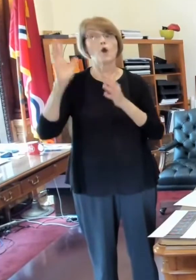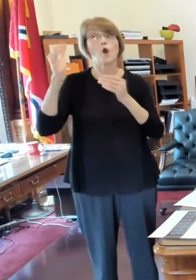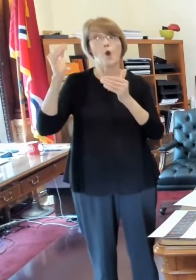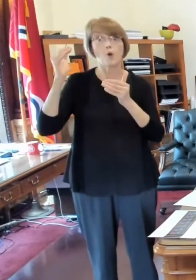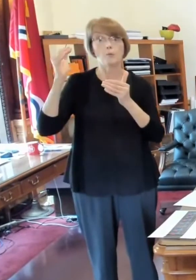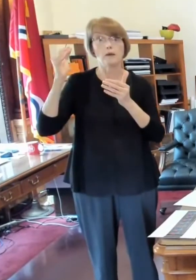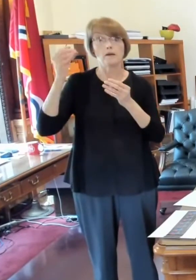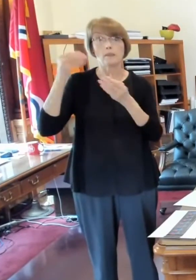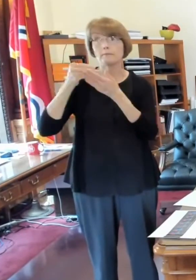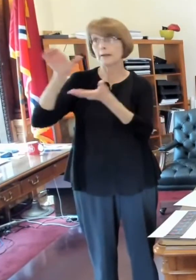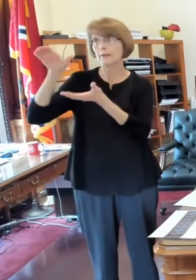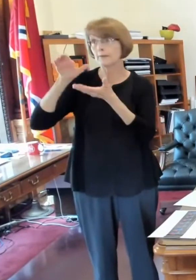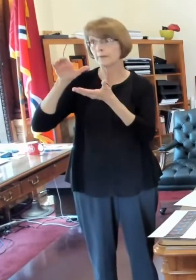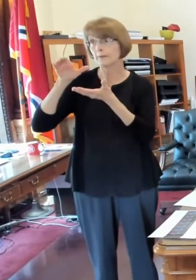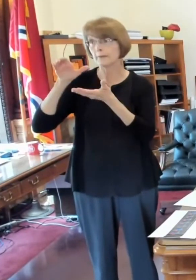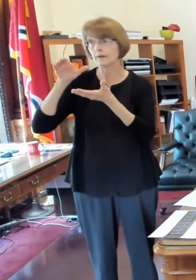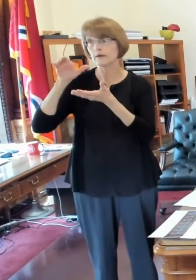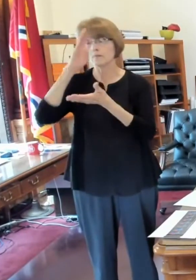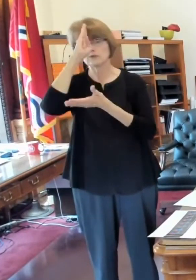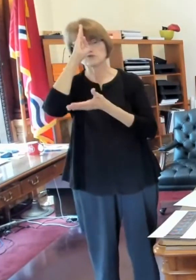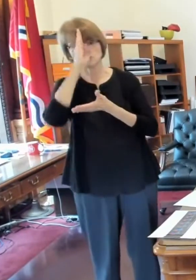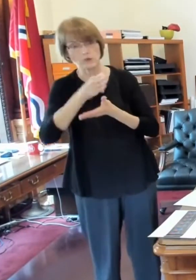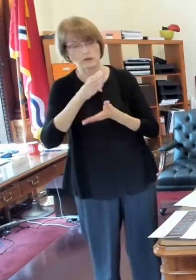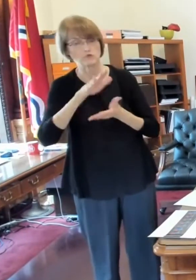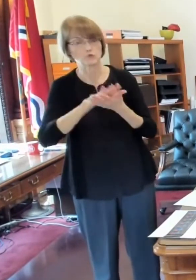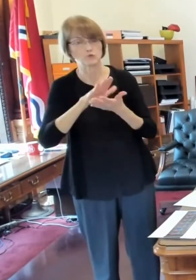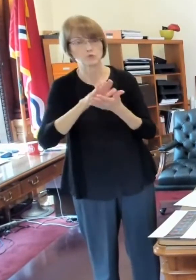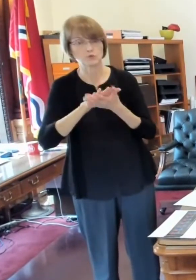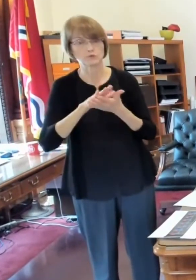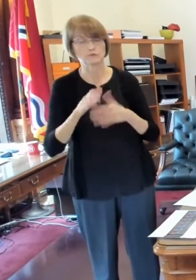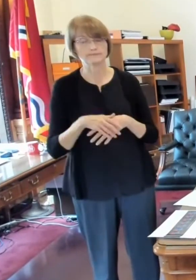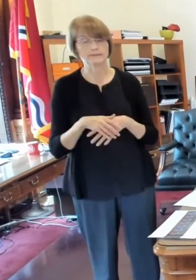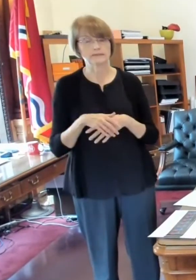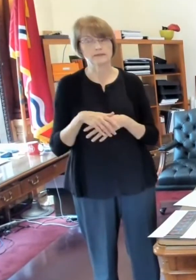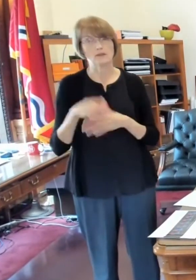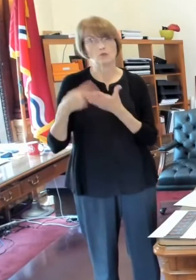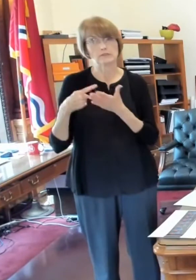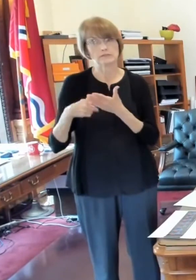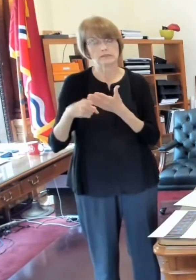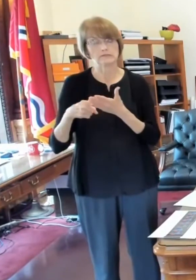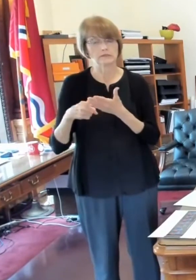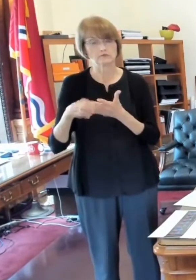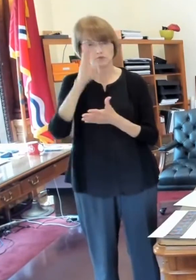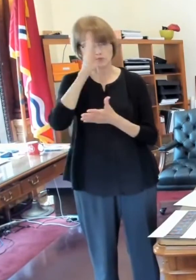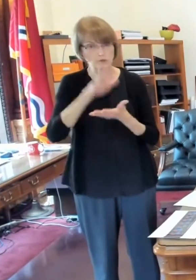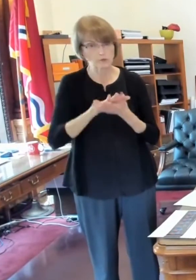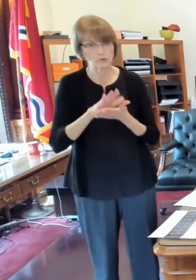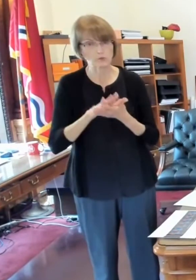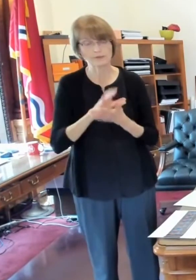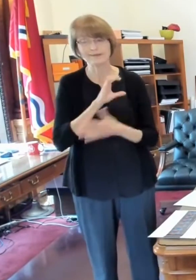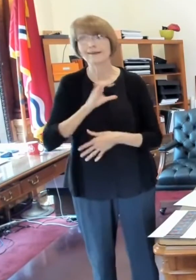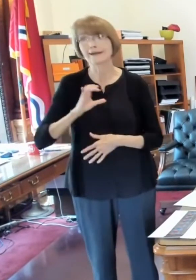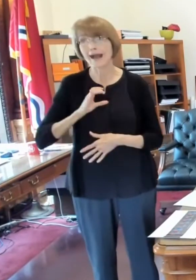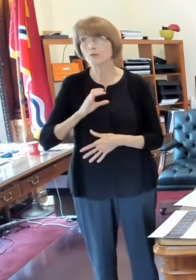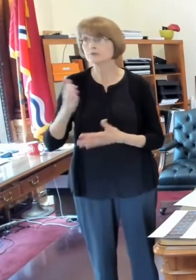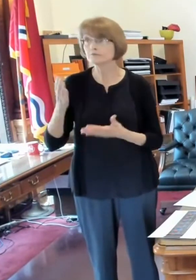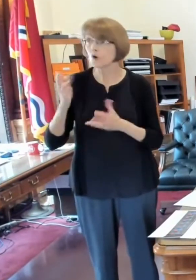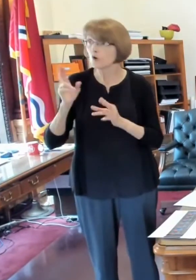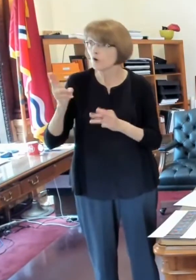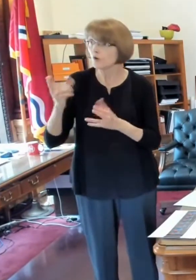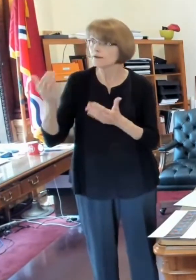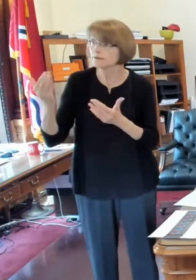that. That is in a couple of the packages, but I will say this: Congress, they need to get on it. They need